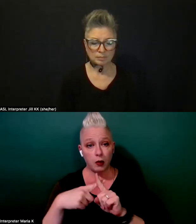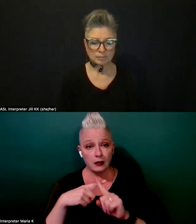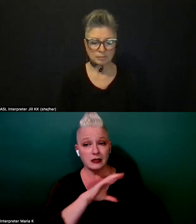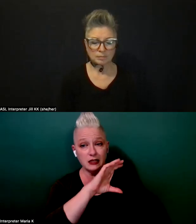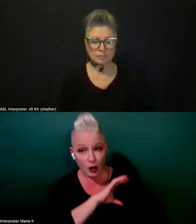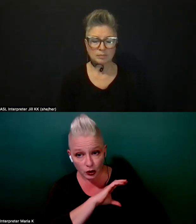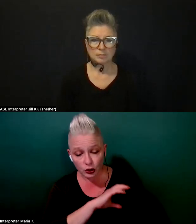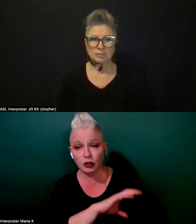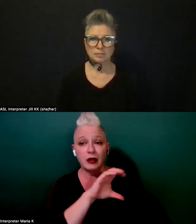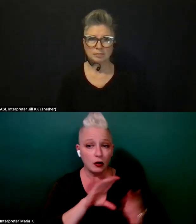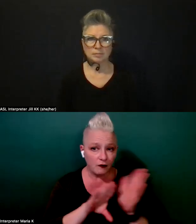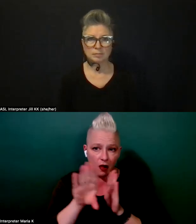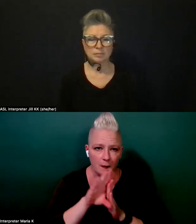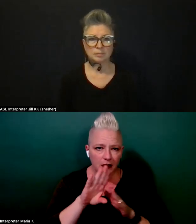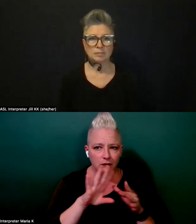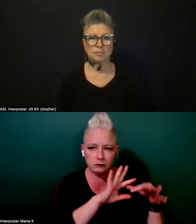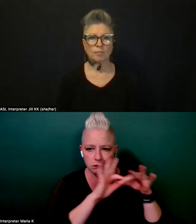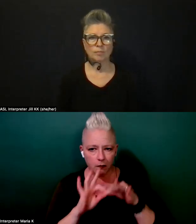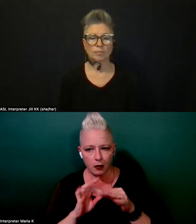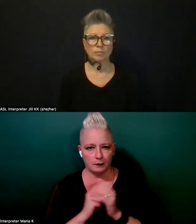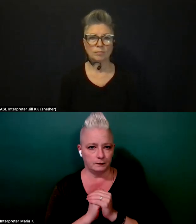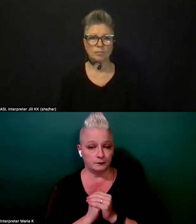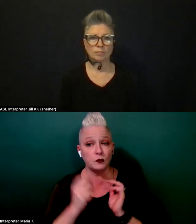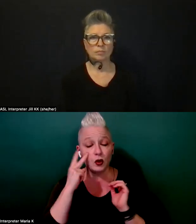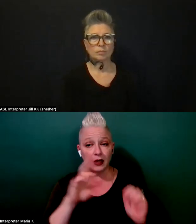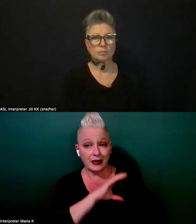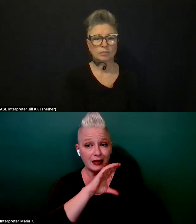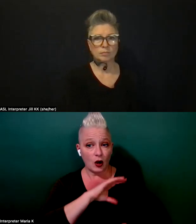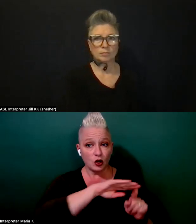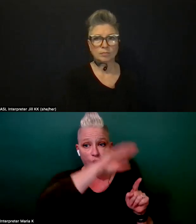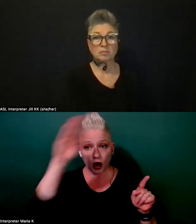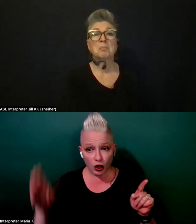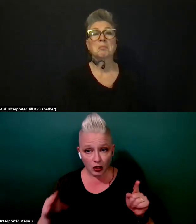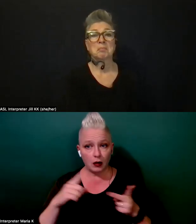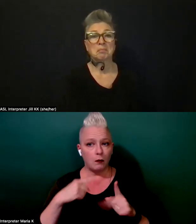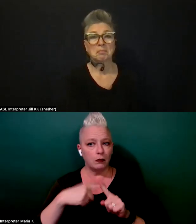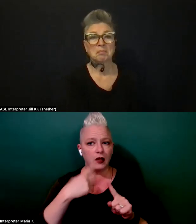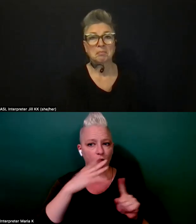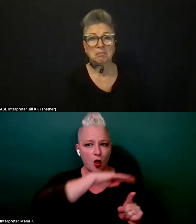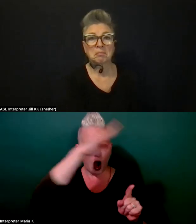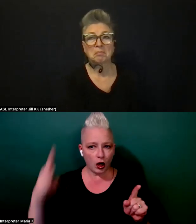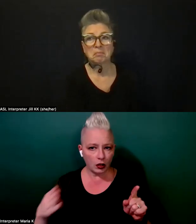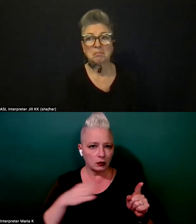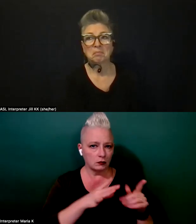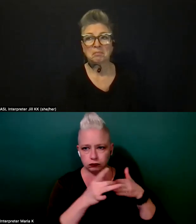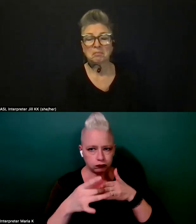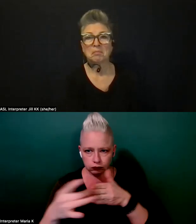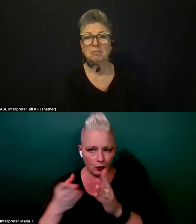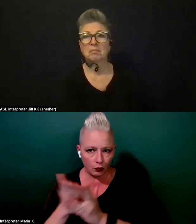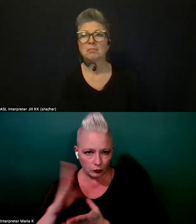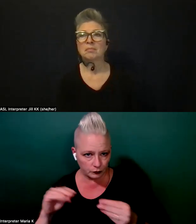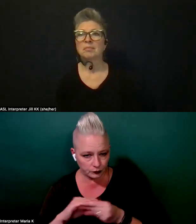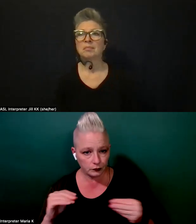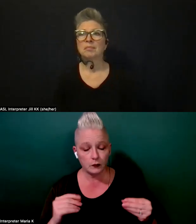and the characters' development. So it's looking at character arcs as well as color arcs. Um, and I prepped